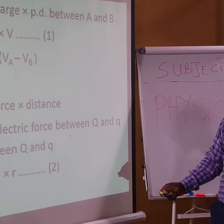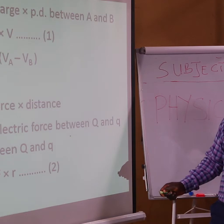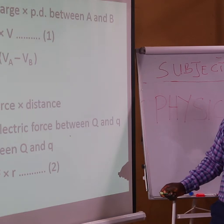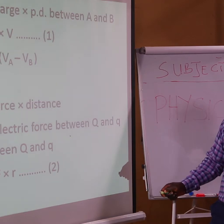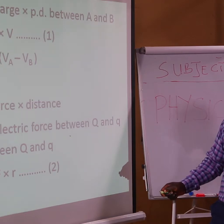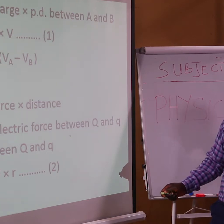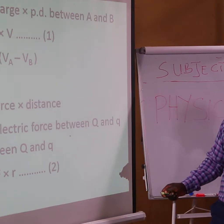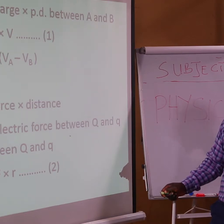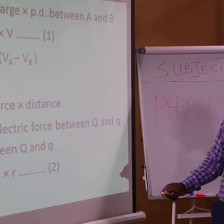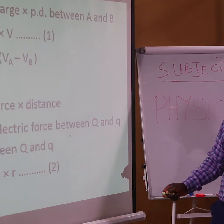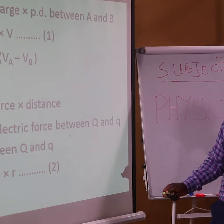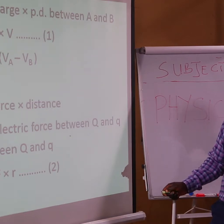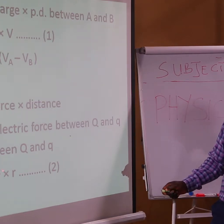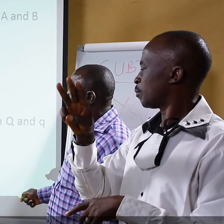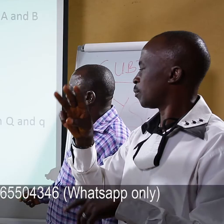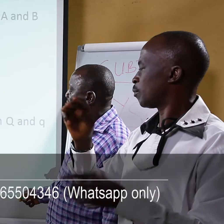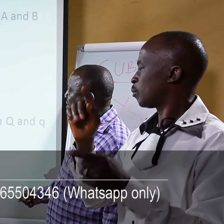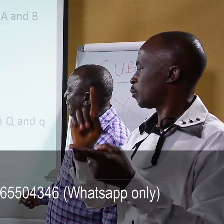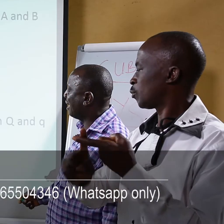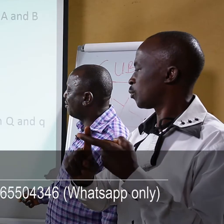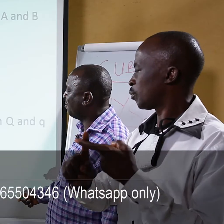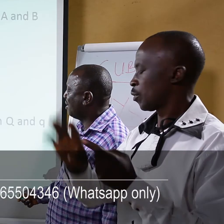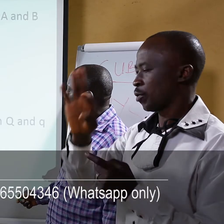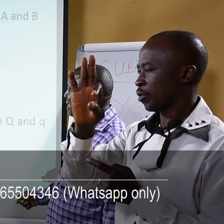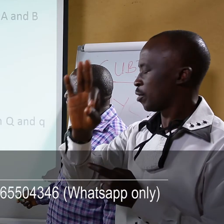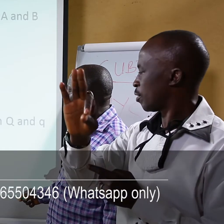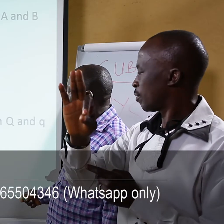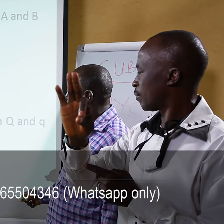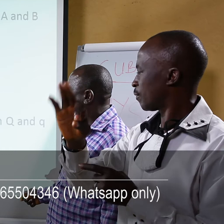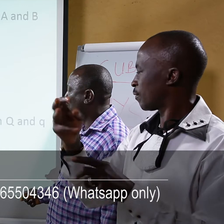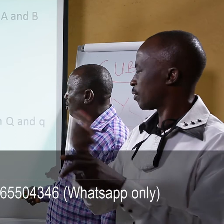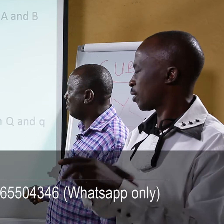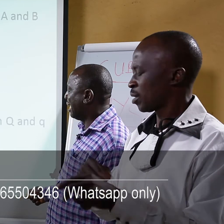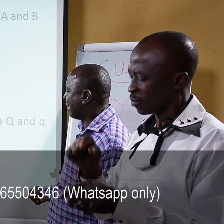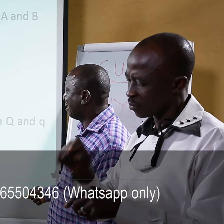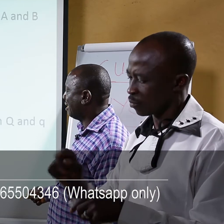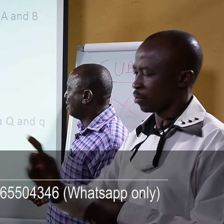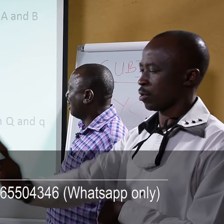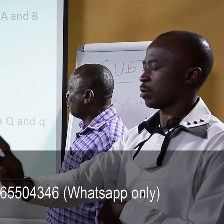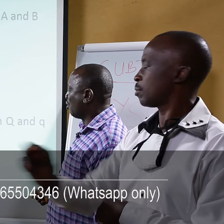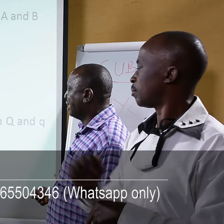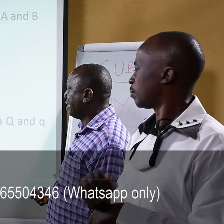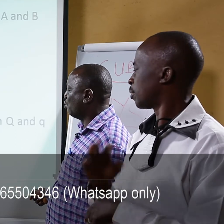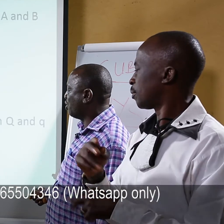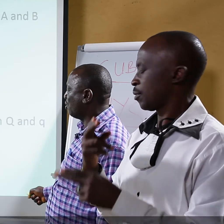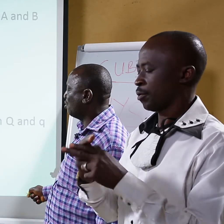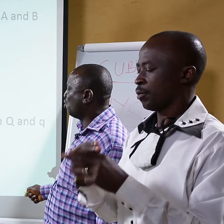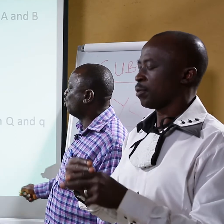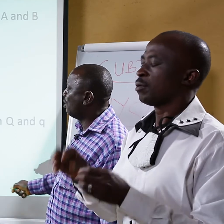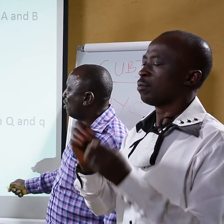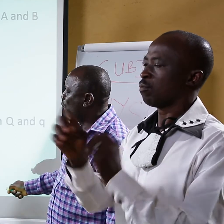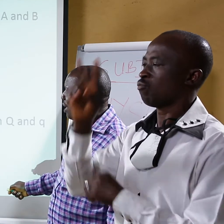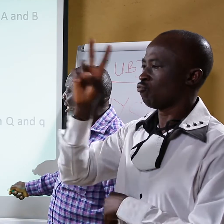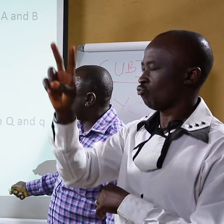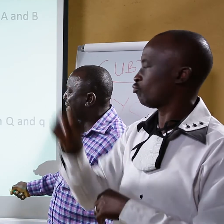as work done W is equals to capital F times small r, and we call it equation